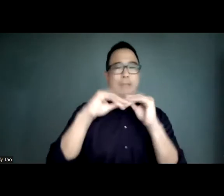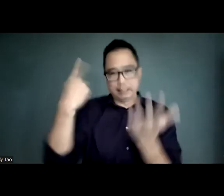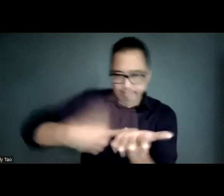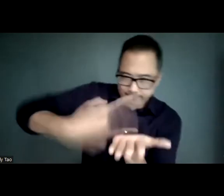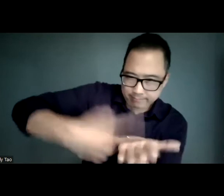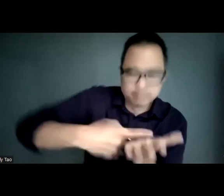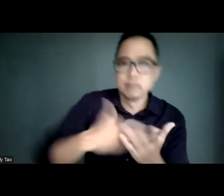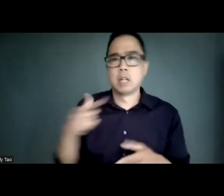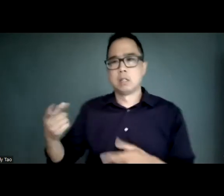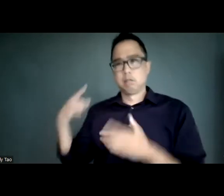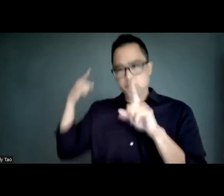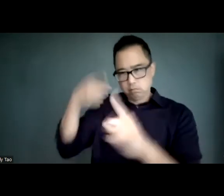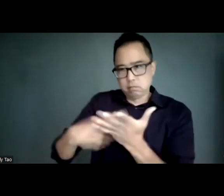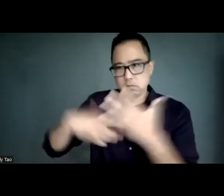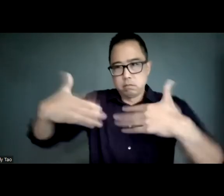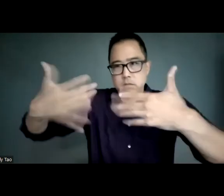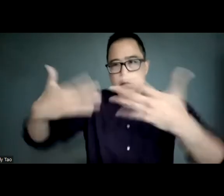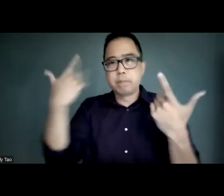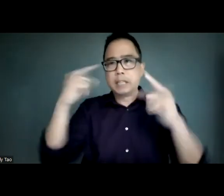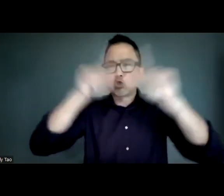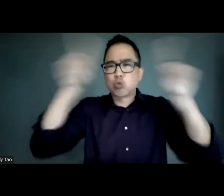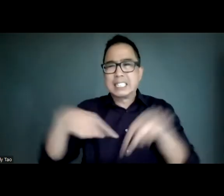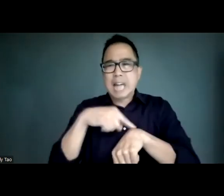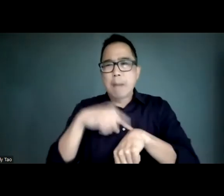personal lives and such, and then you get into it.